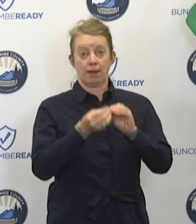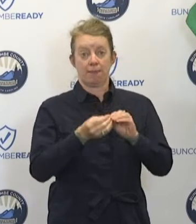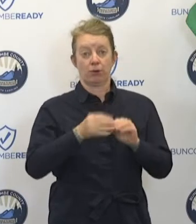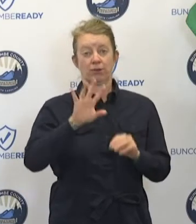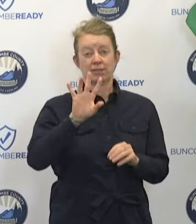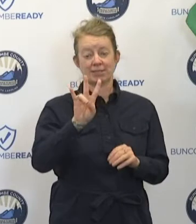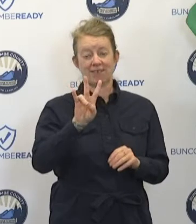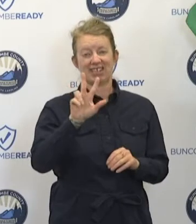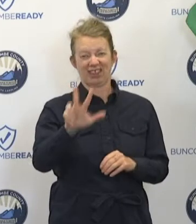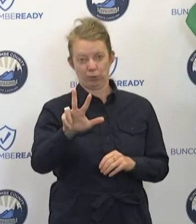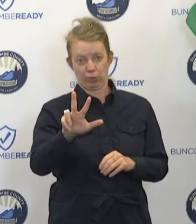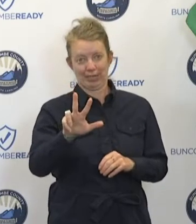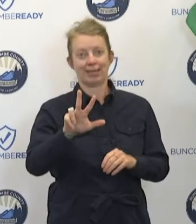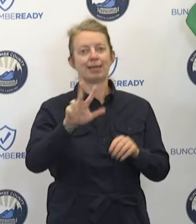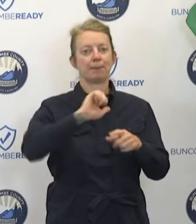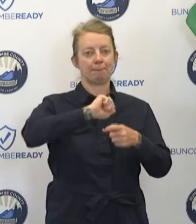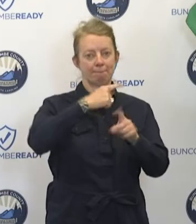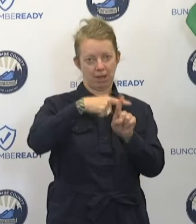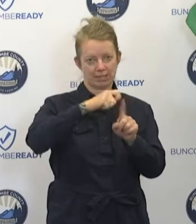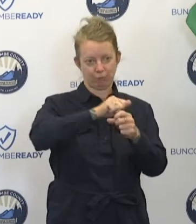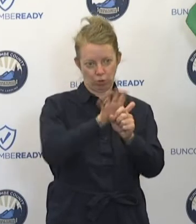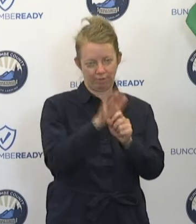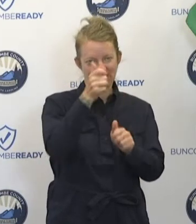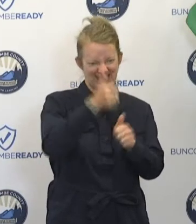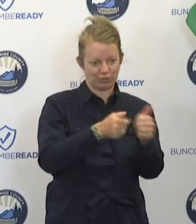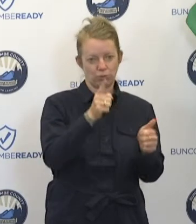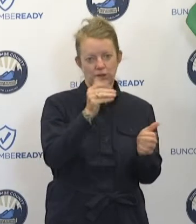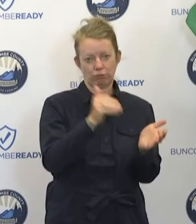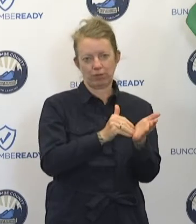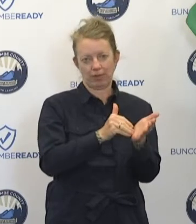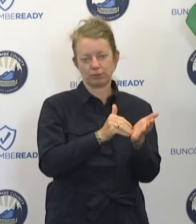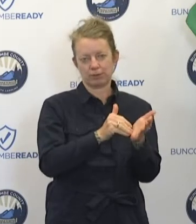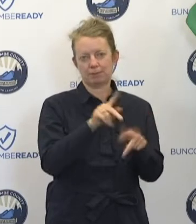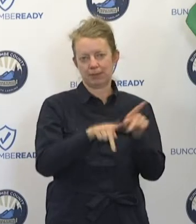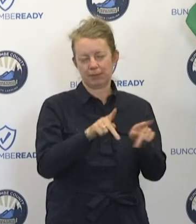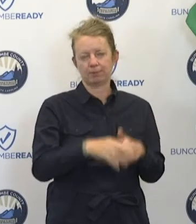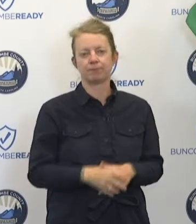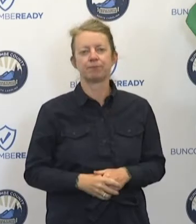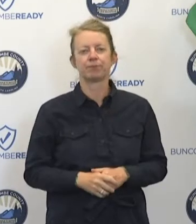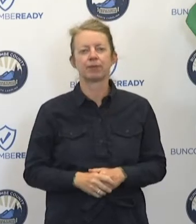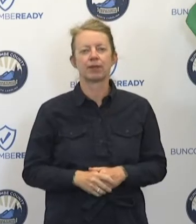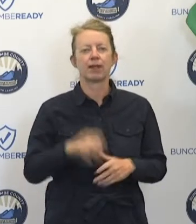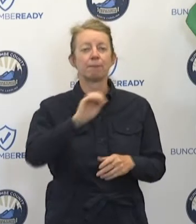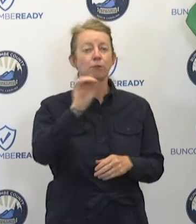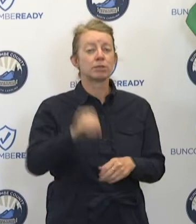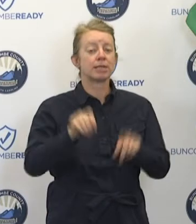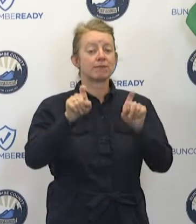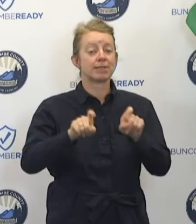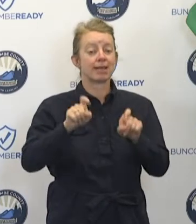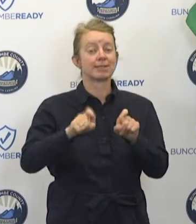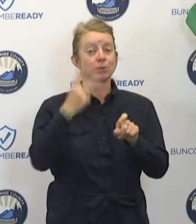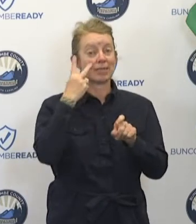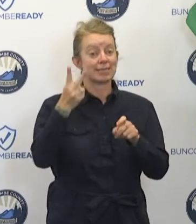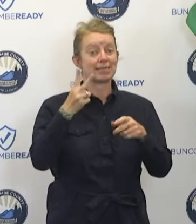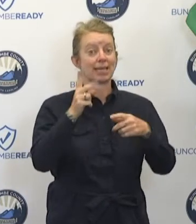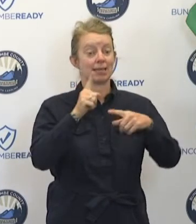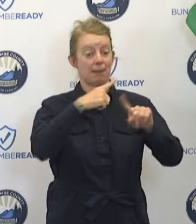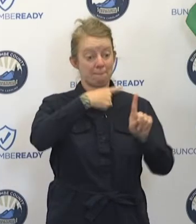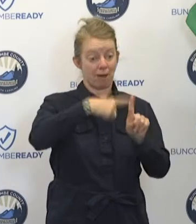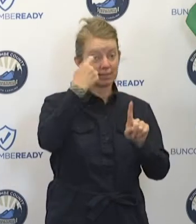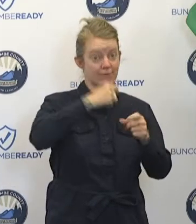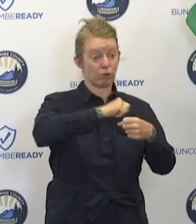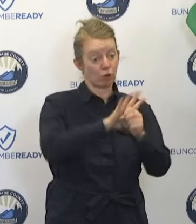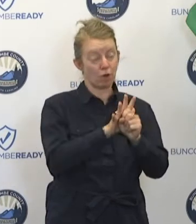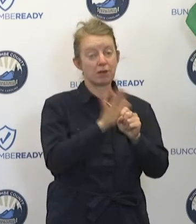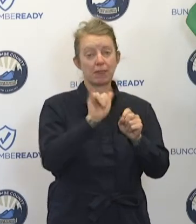73 cases per 100,000. The percent of tests coming back positive for COVID remains